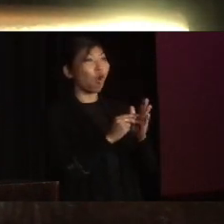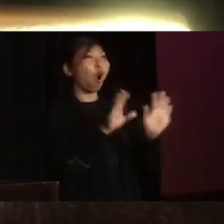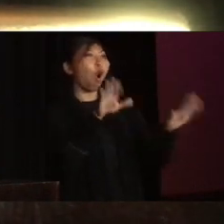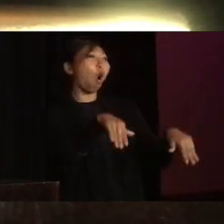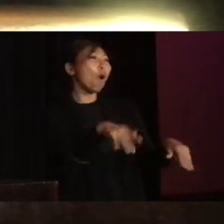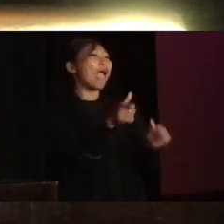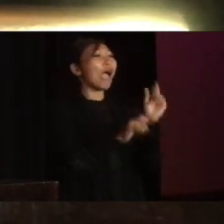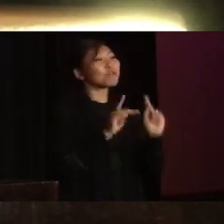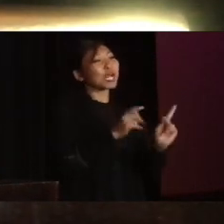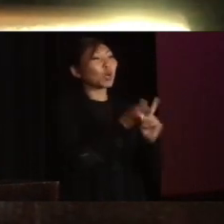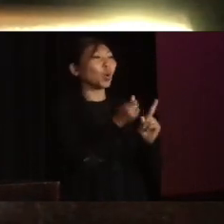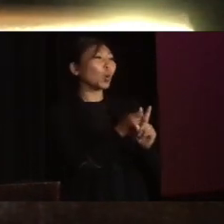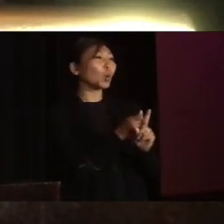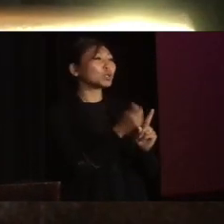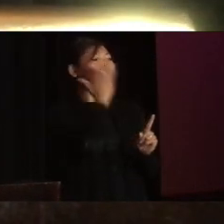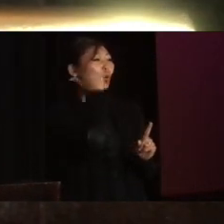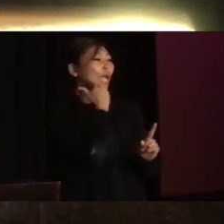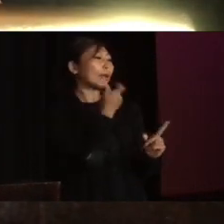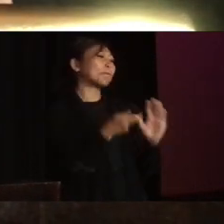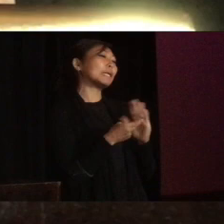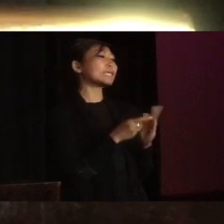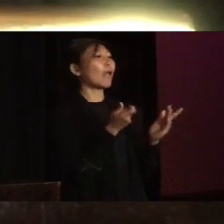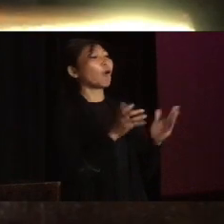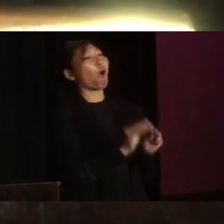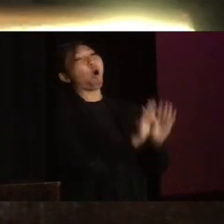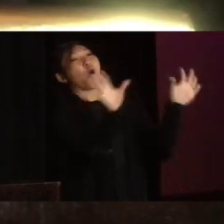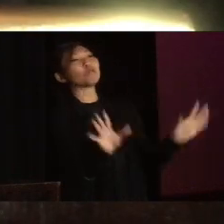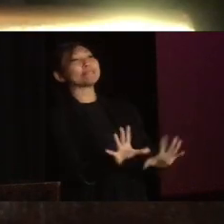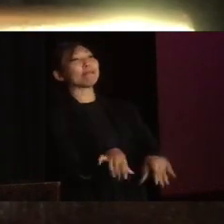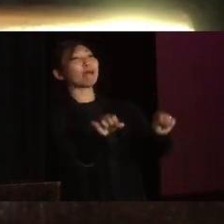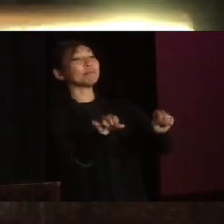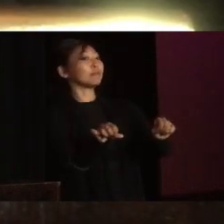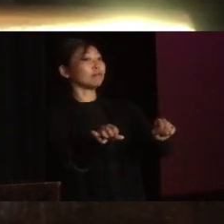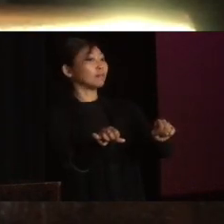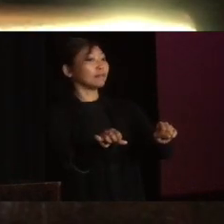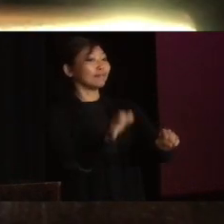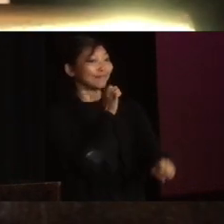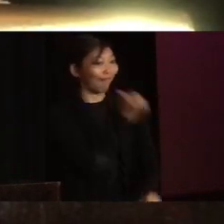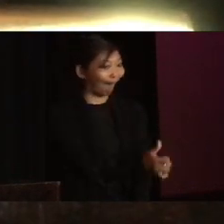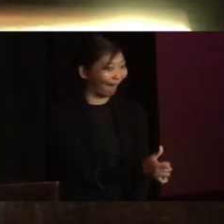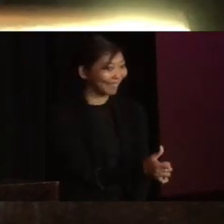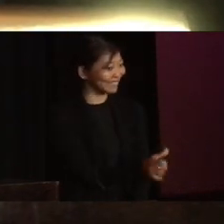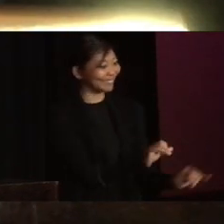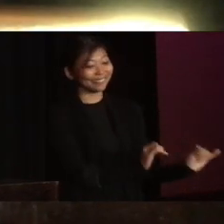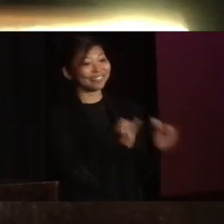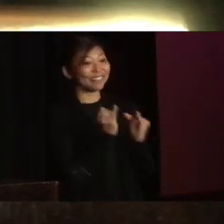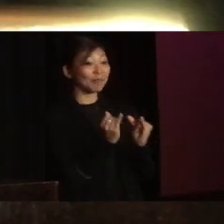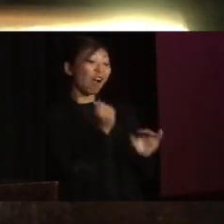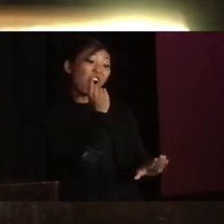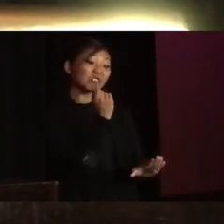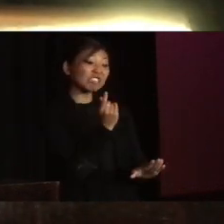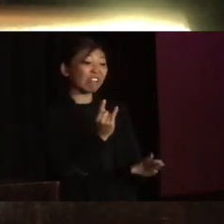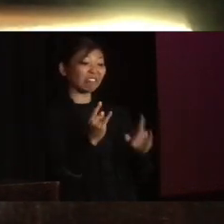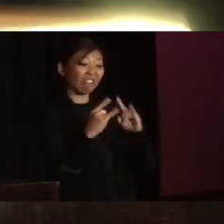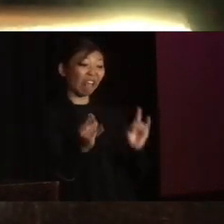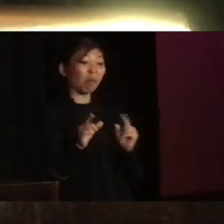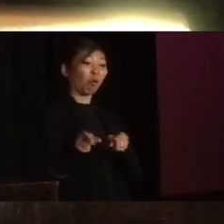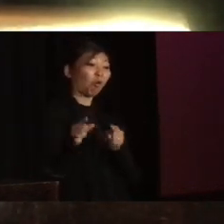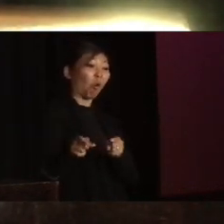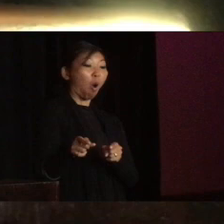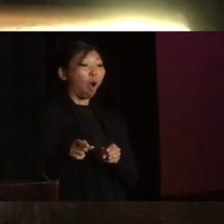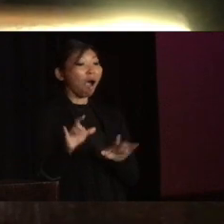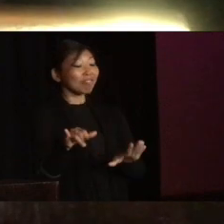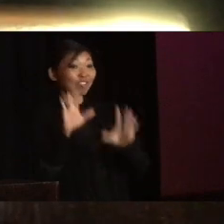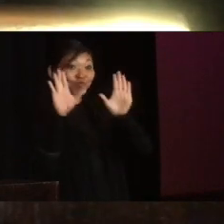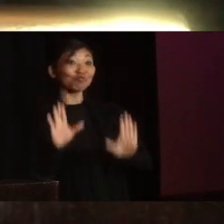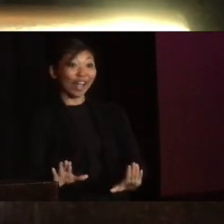adopted. You end up leaving Minnesota and you realize that's not the case. So, there's some really great things about that. On the one hand, it's pretty